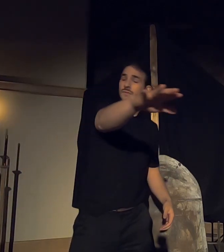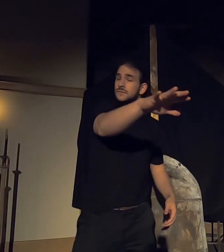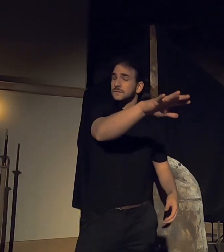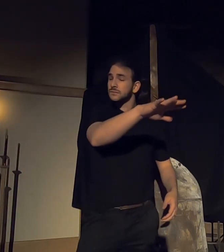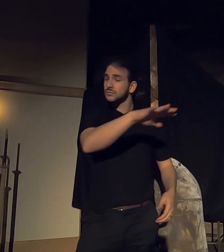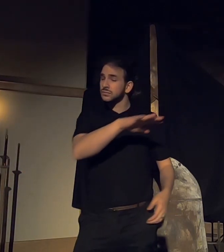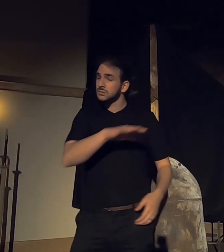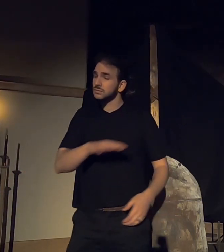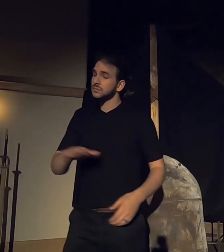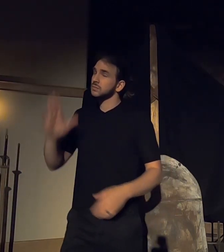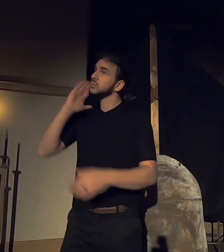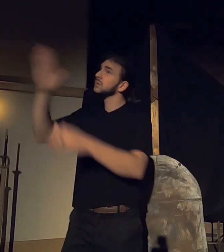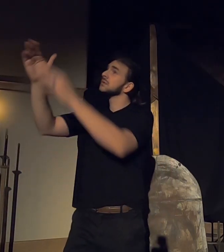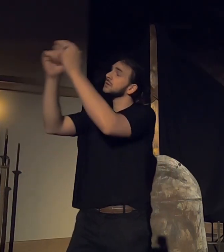everyone will worship